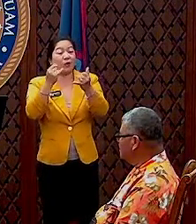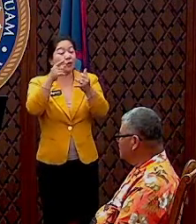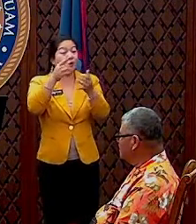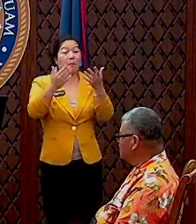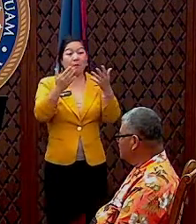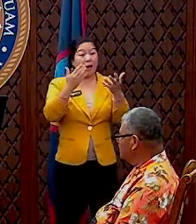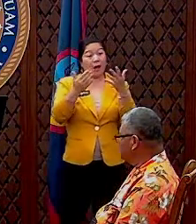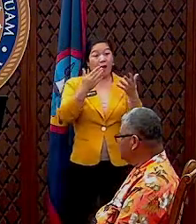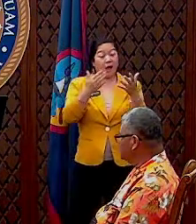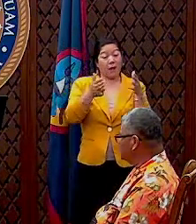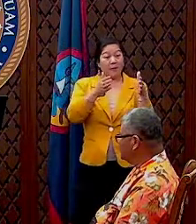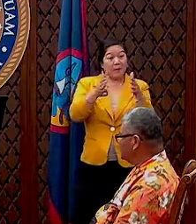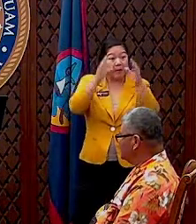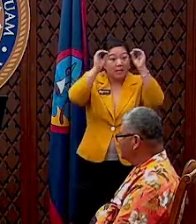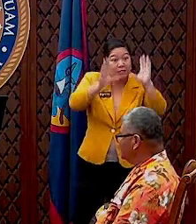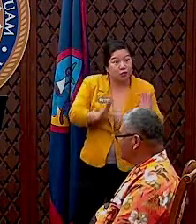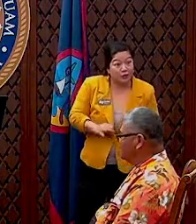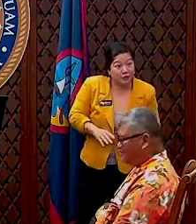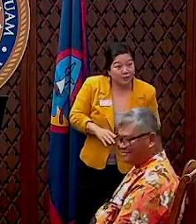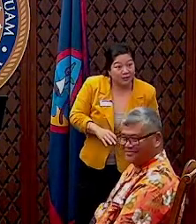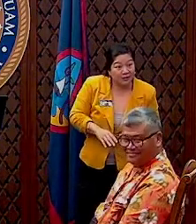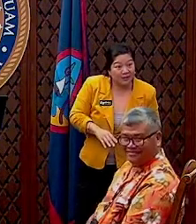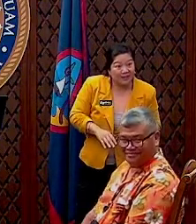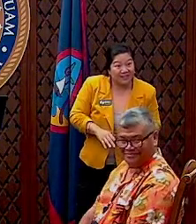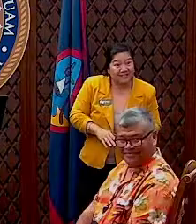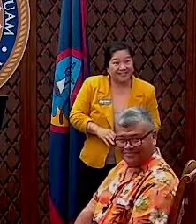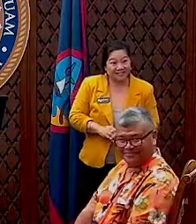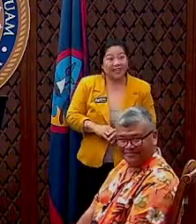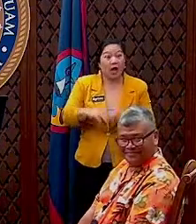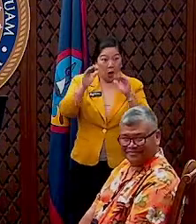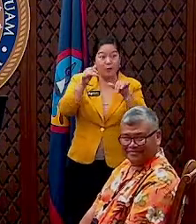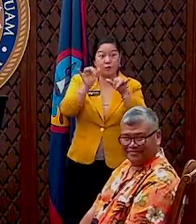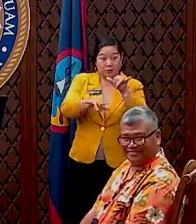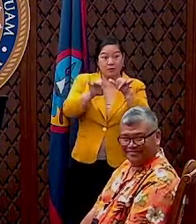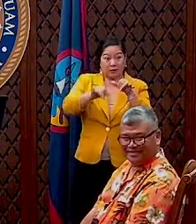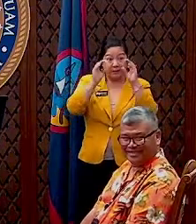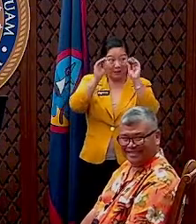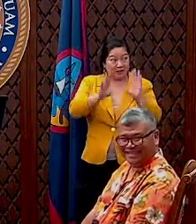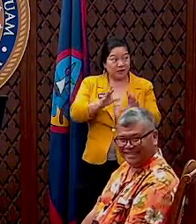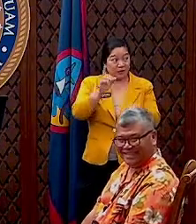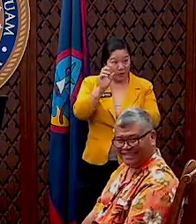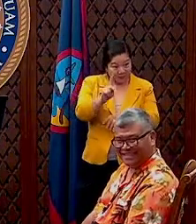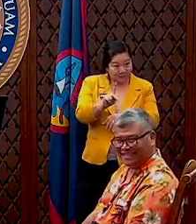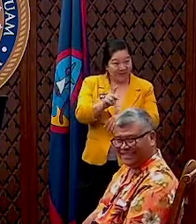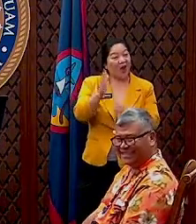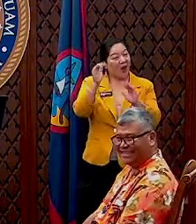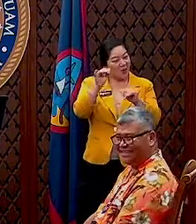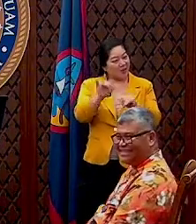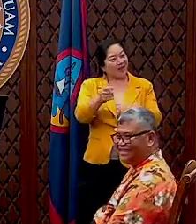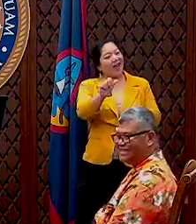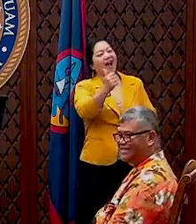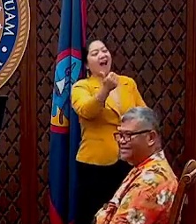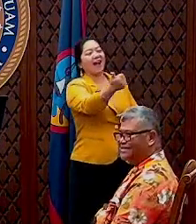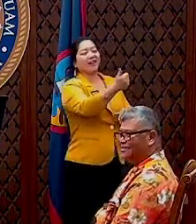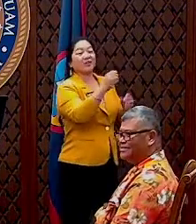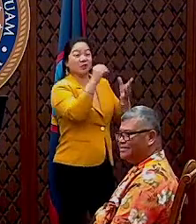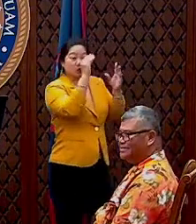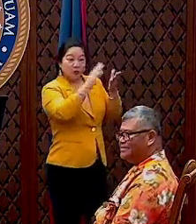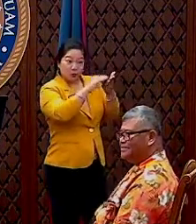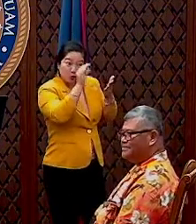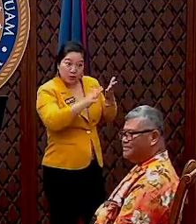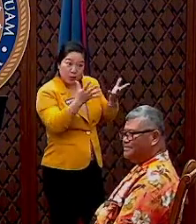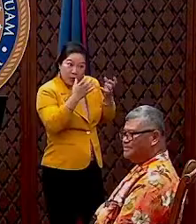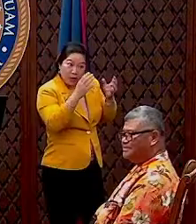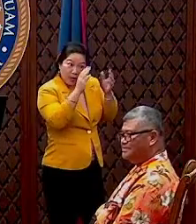might be on a path to being a teacher. I hope you stay on that path. And I hope the other students might consider